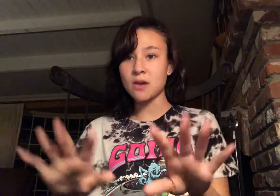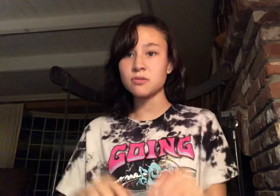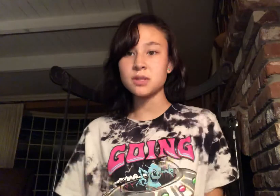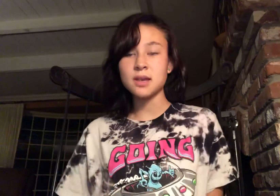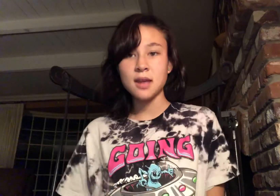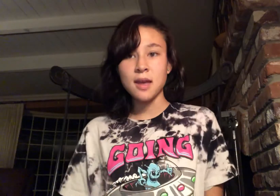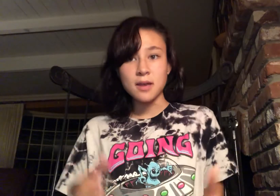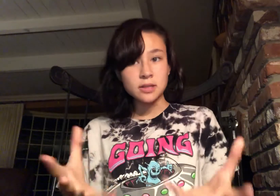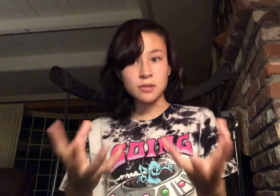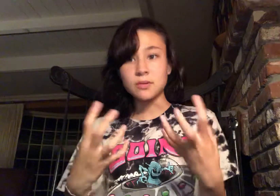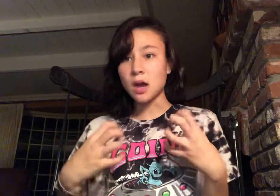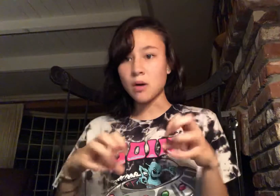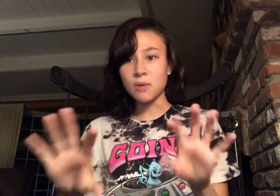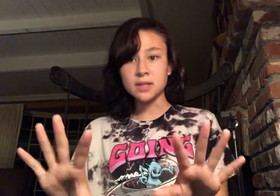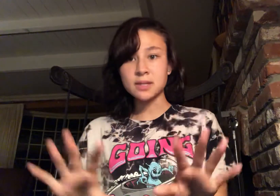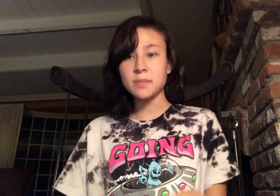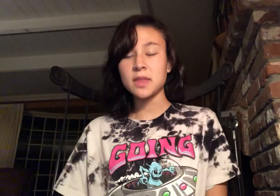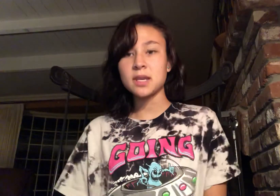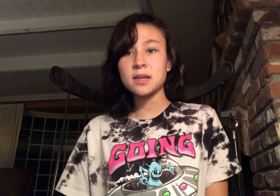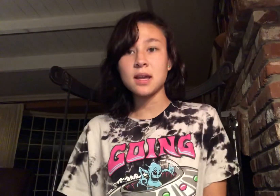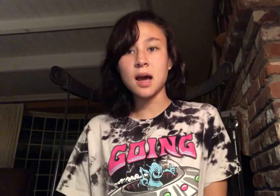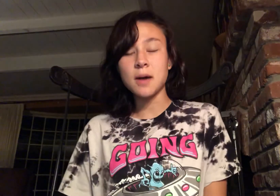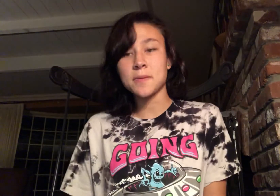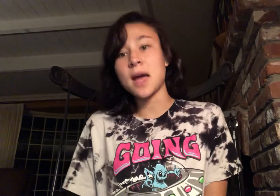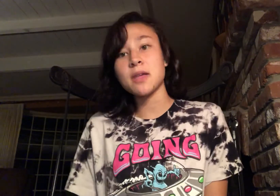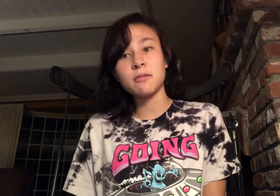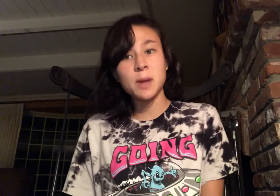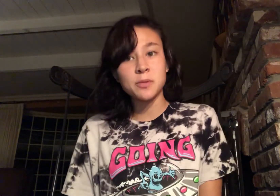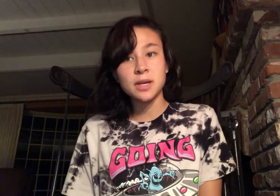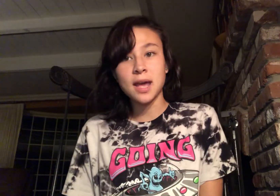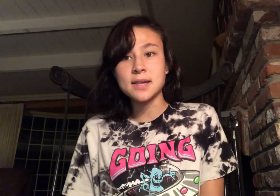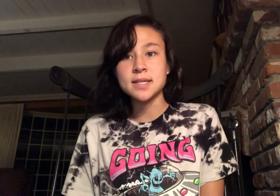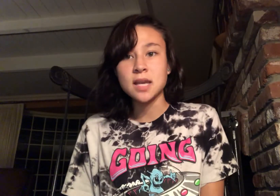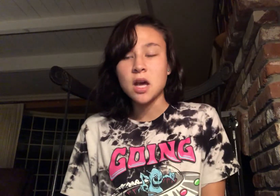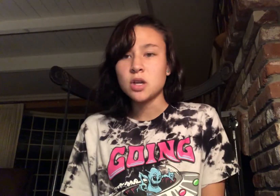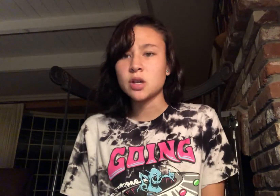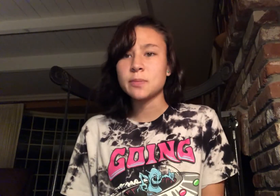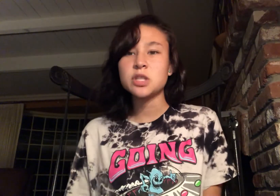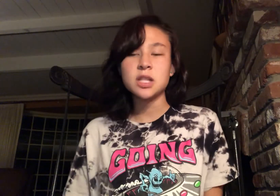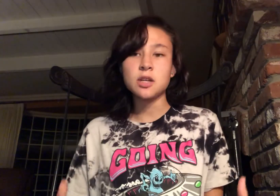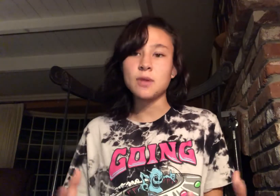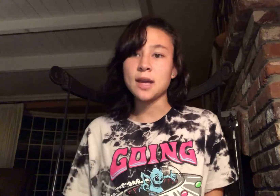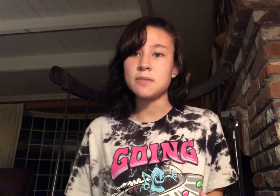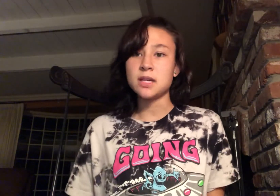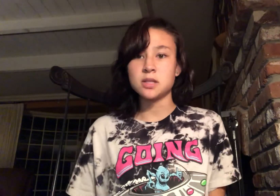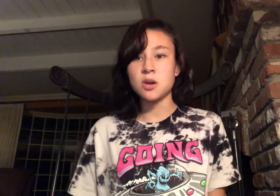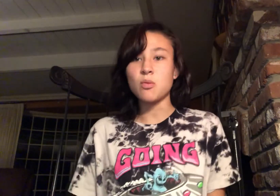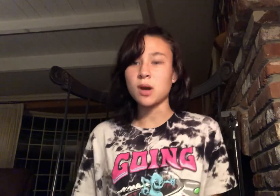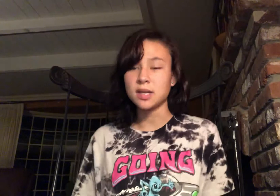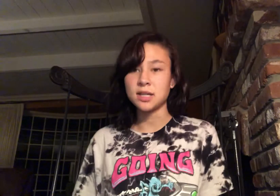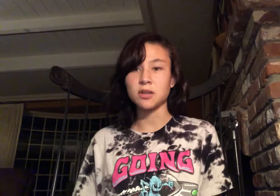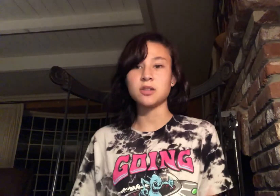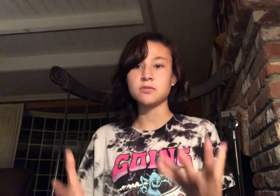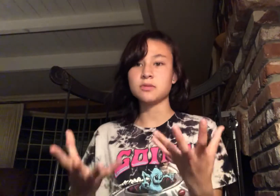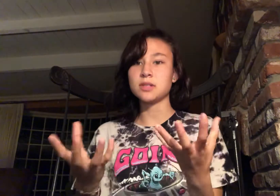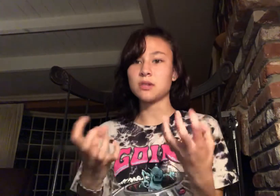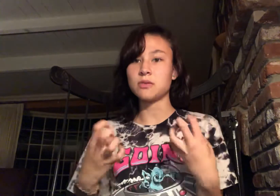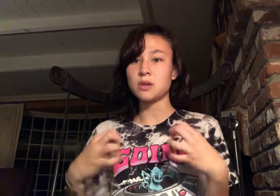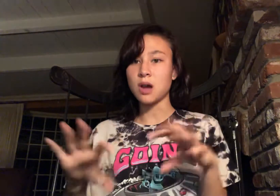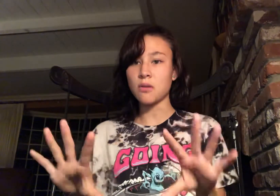out. So not want something, I remember it as you're pushing it away because you don't want it near you. So not